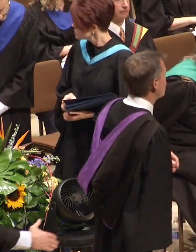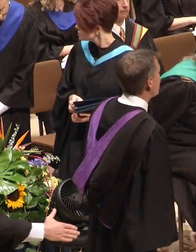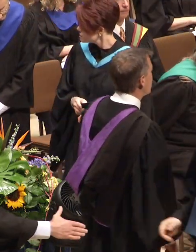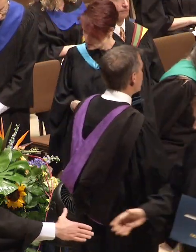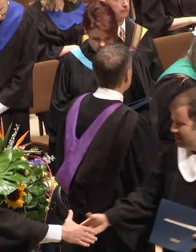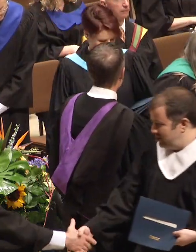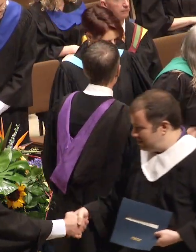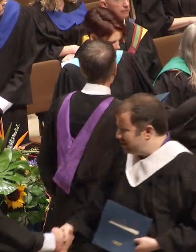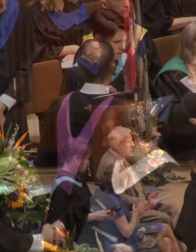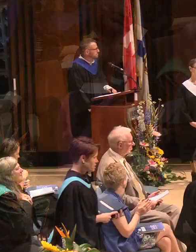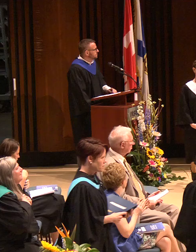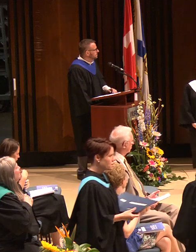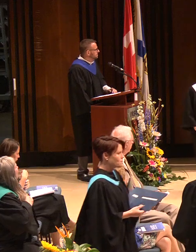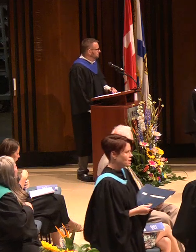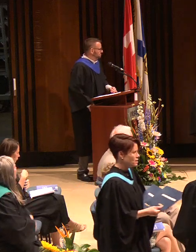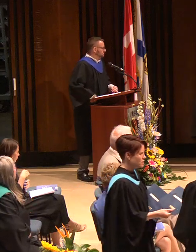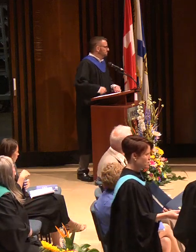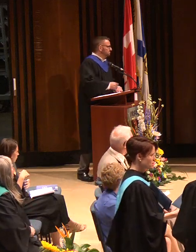Emma Townsend.